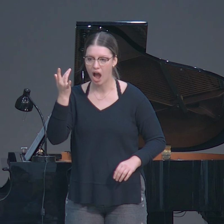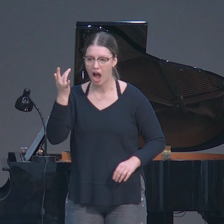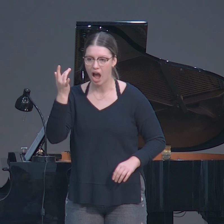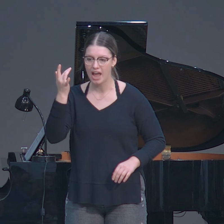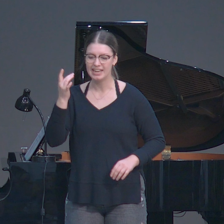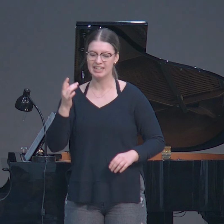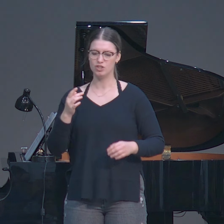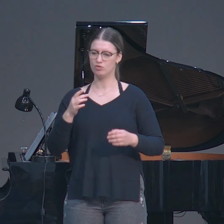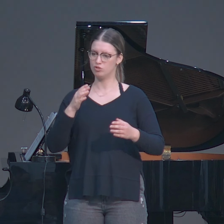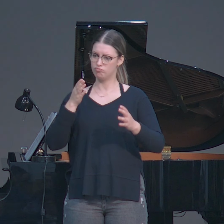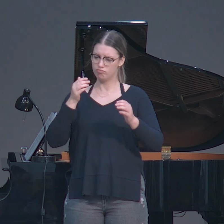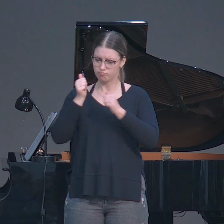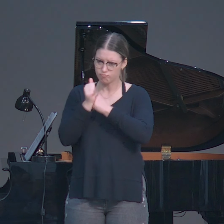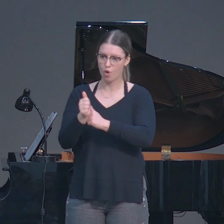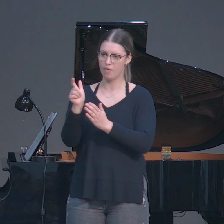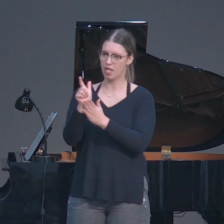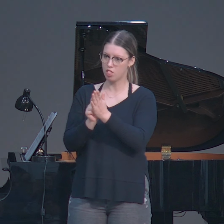the prophets.